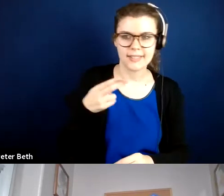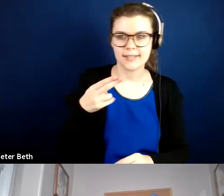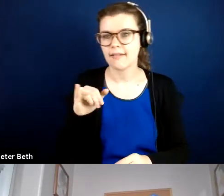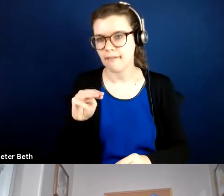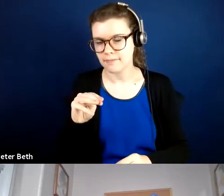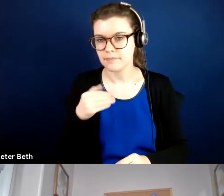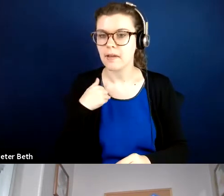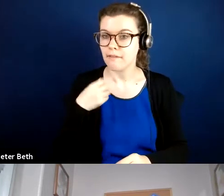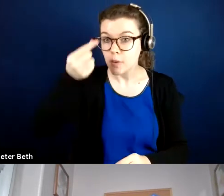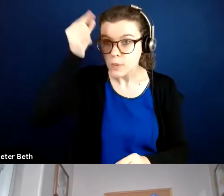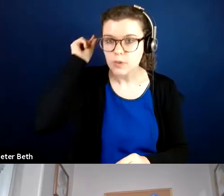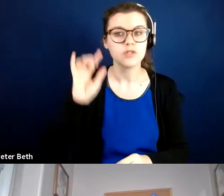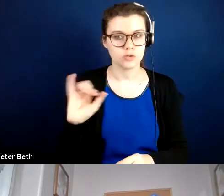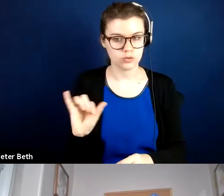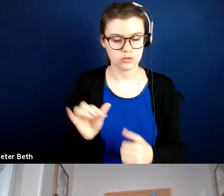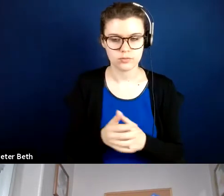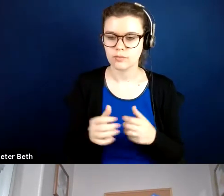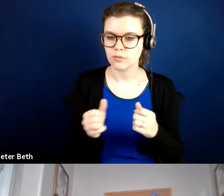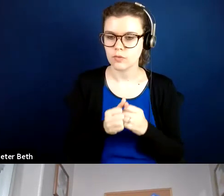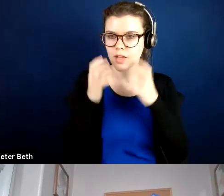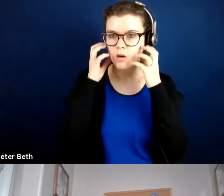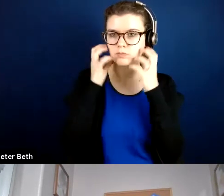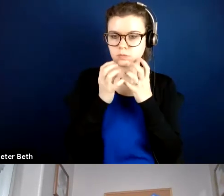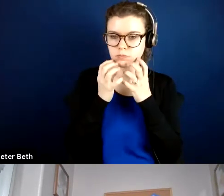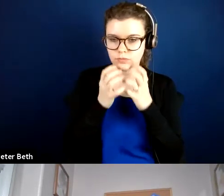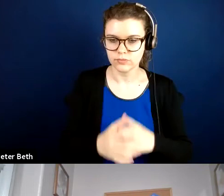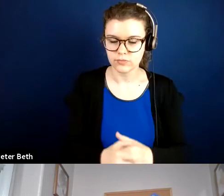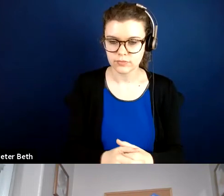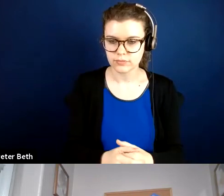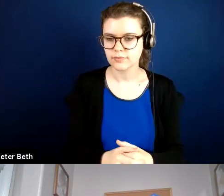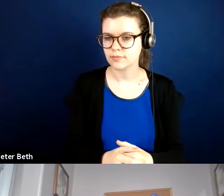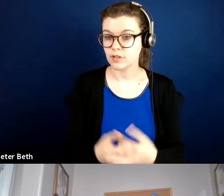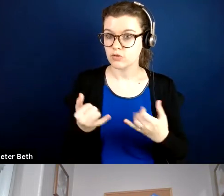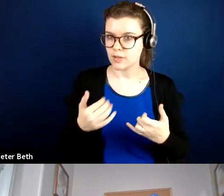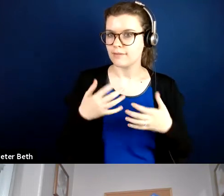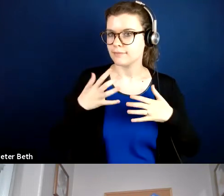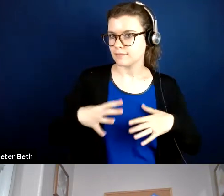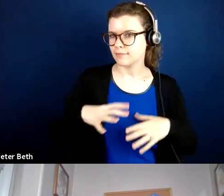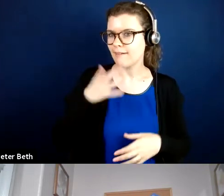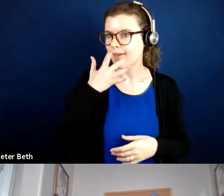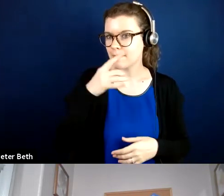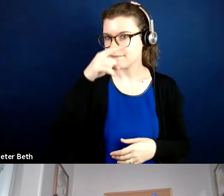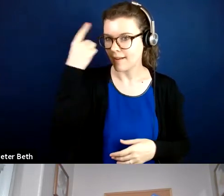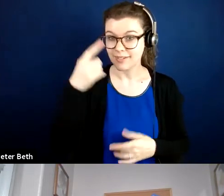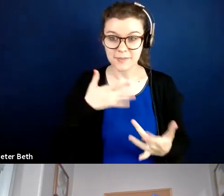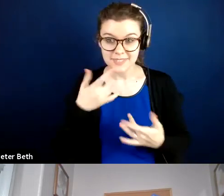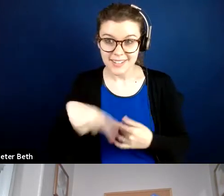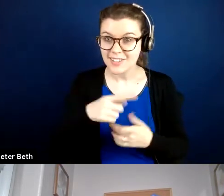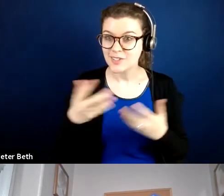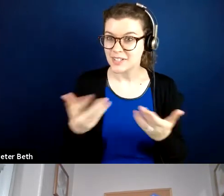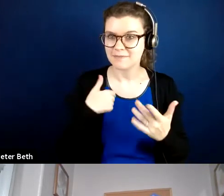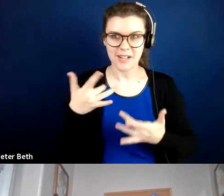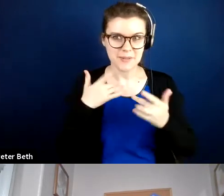short buzz cut with a full beard and wearing black today, and I'm excited that you're here. I'm excited to be here